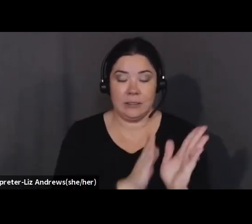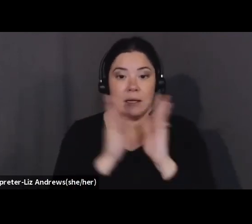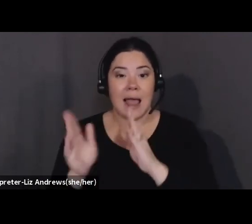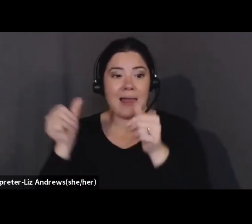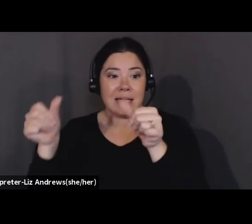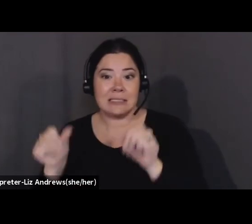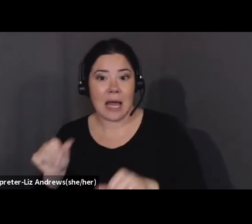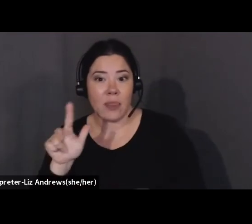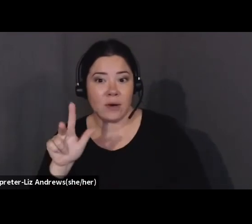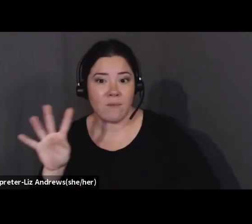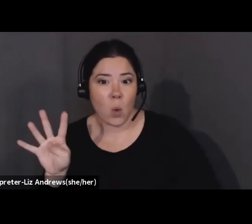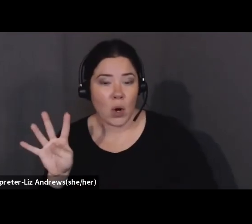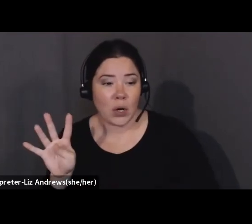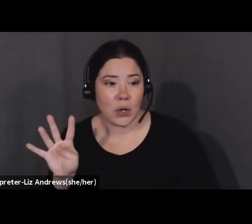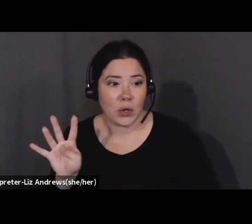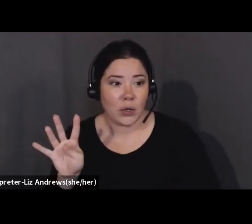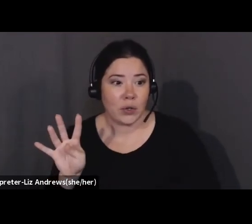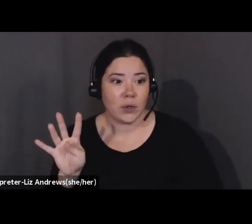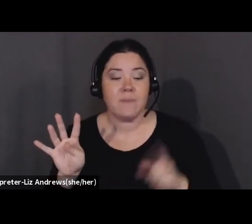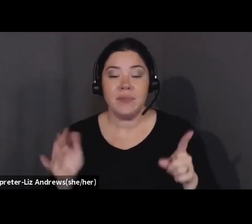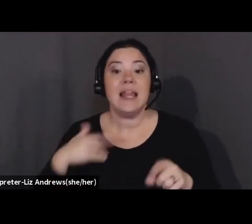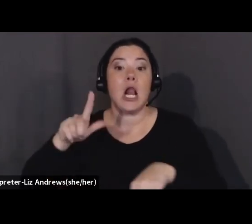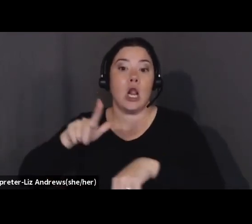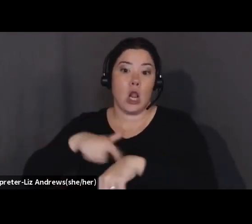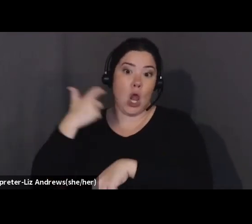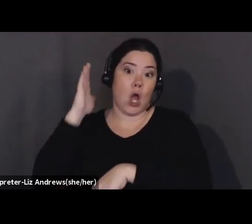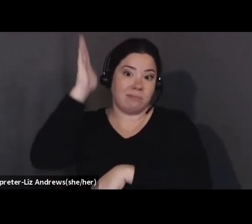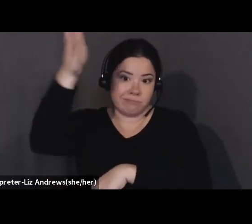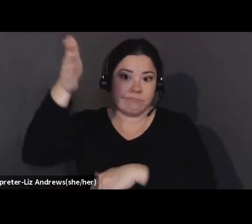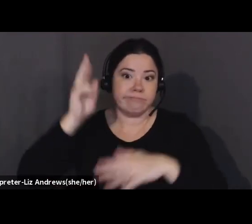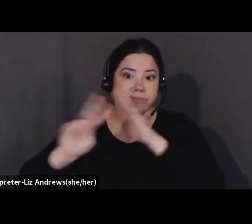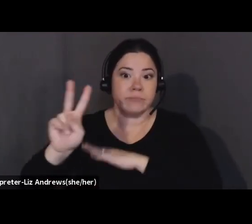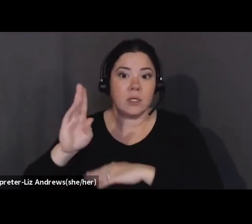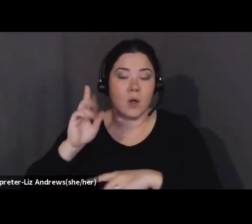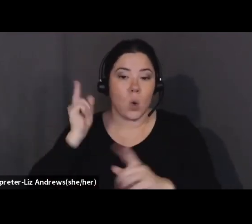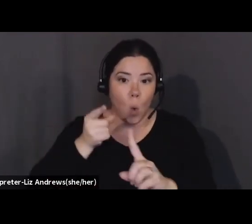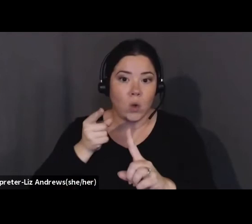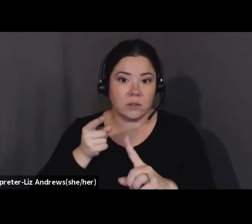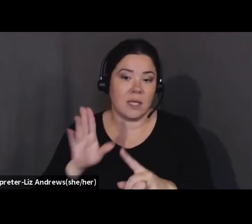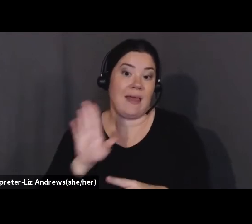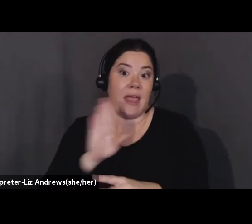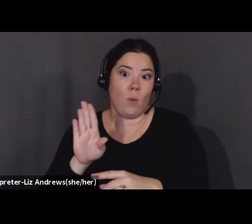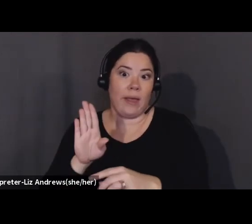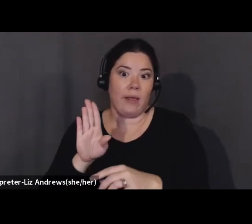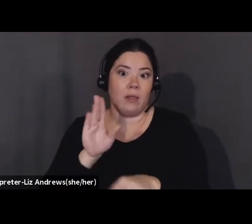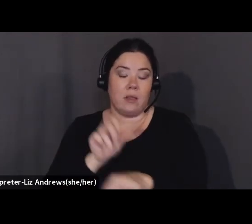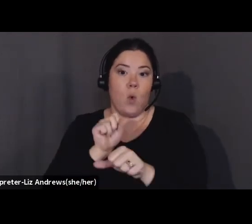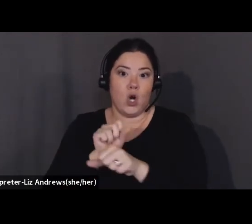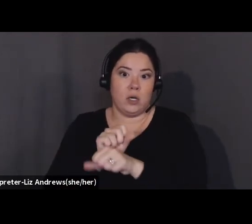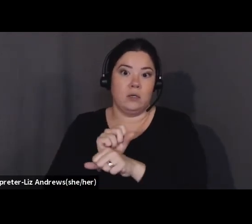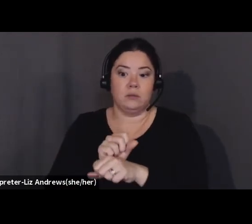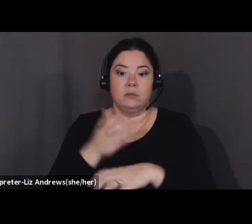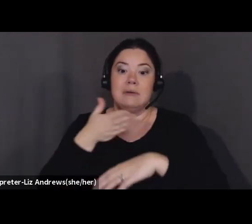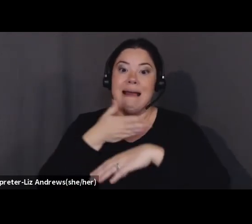could go there. They had long-term goals, which they're going to work on past the Learning Collaborative, and